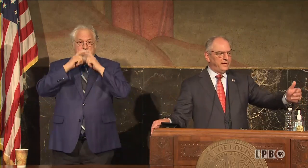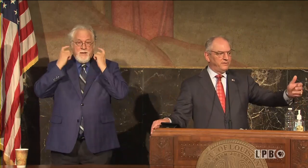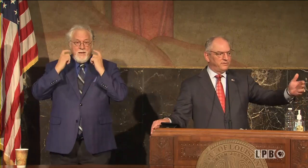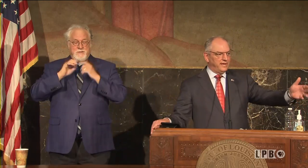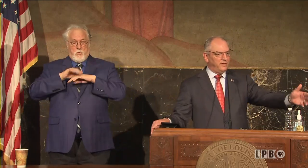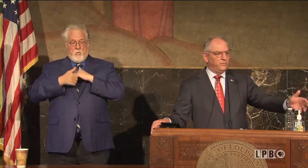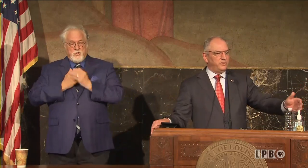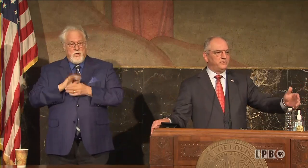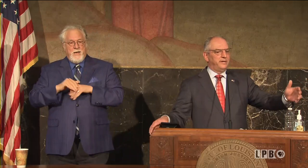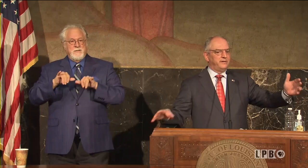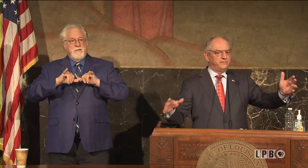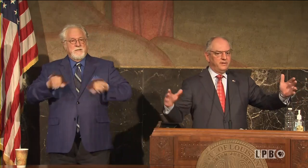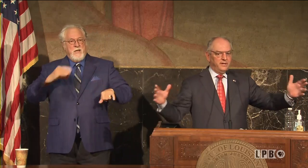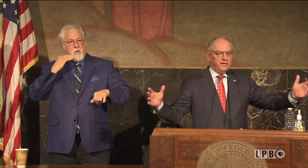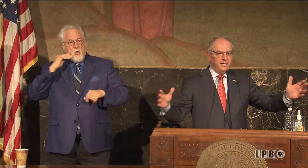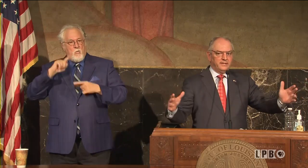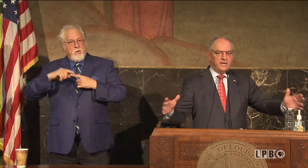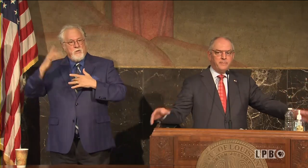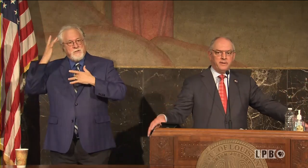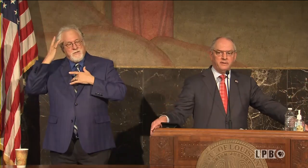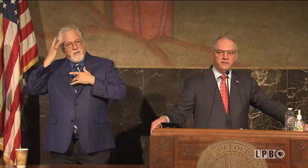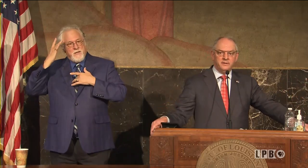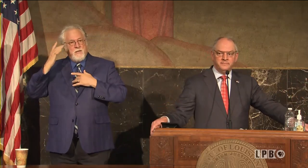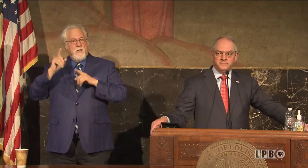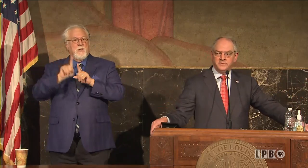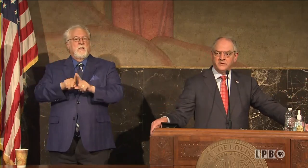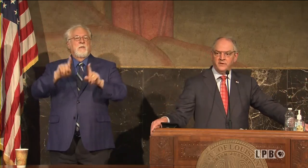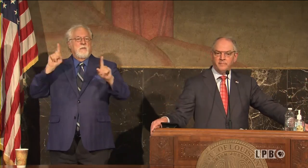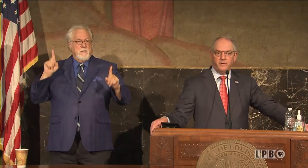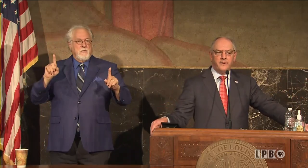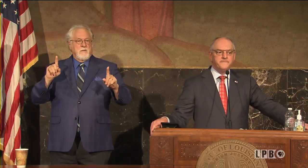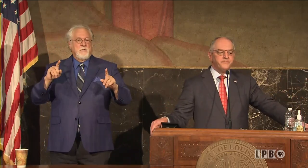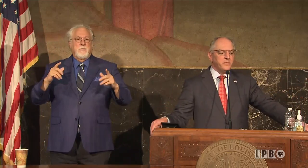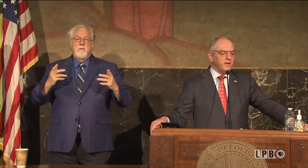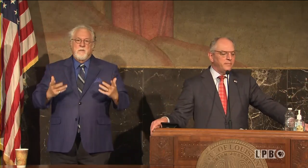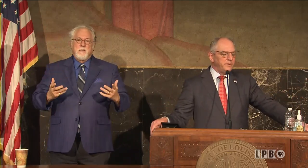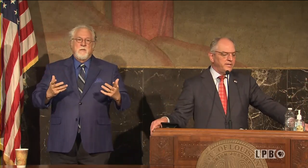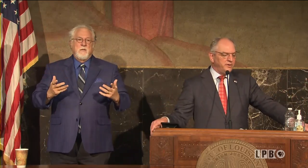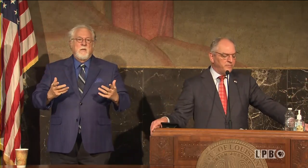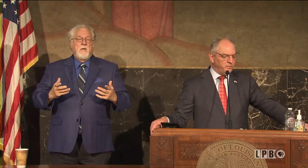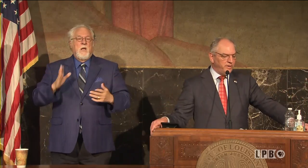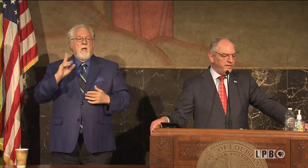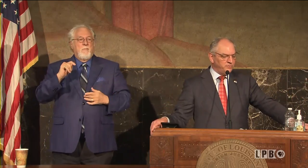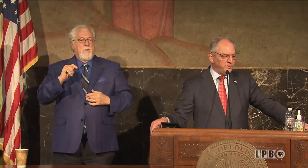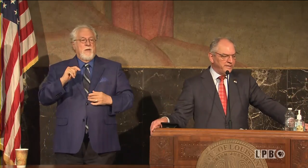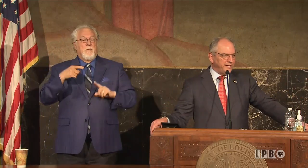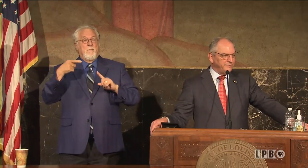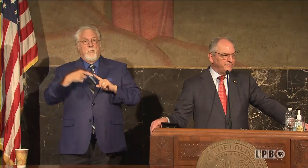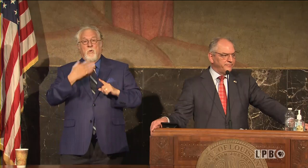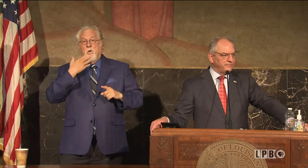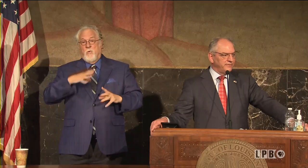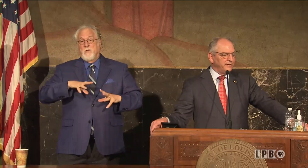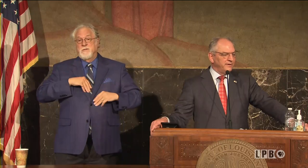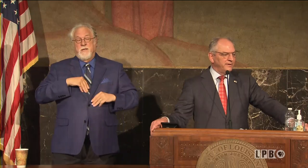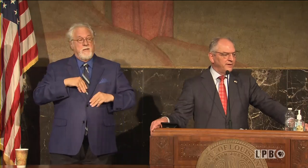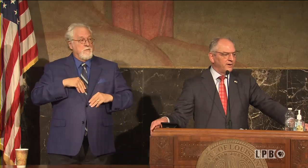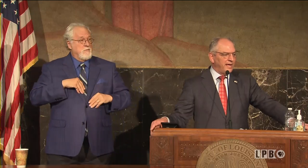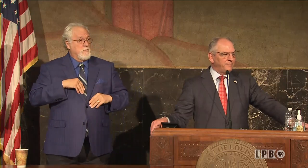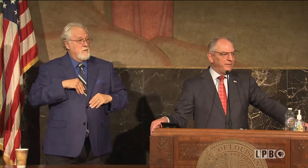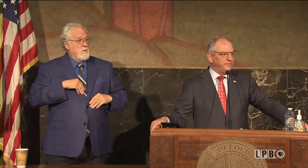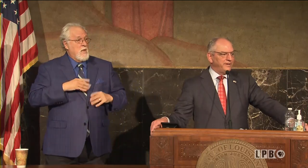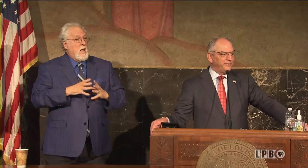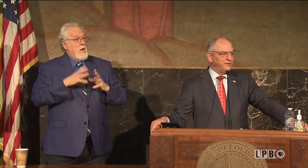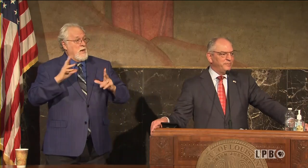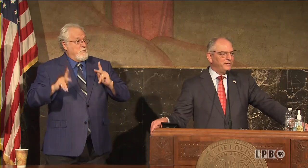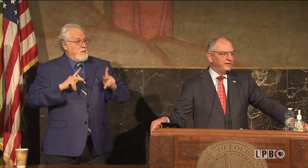washing hands, it's staying home when you're sick, it's keeping 6 feet apart. But your point is well taken. There are a